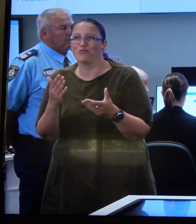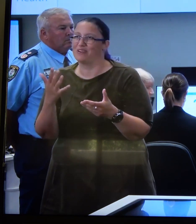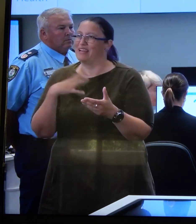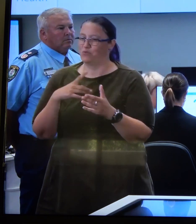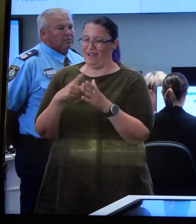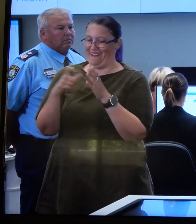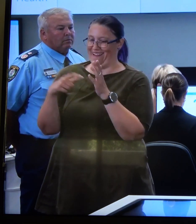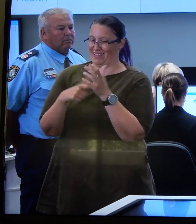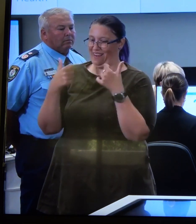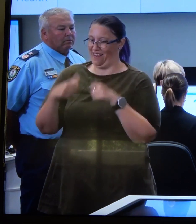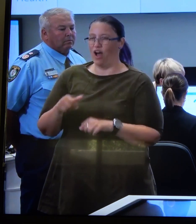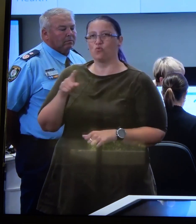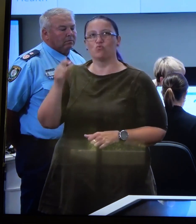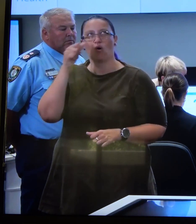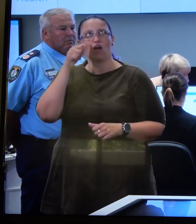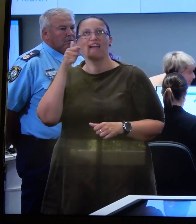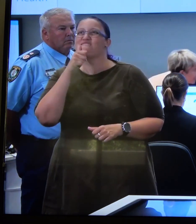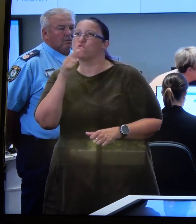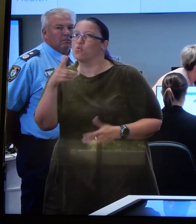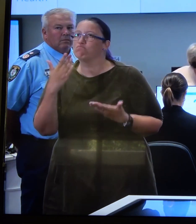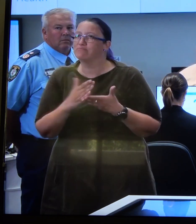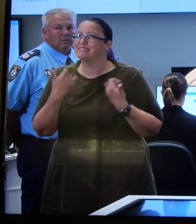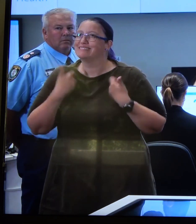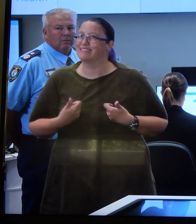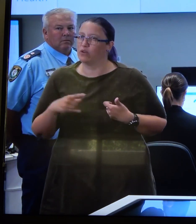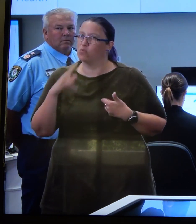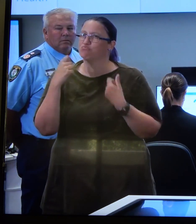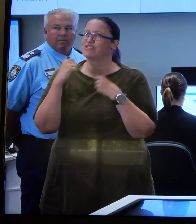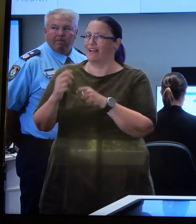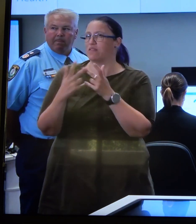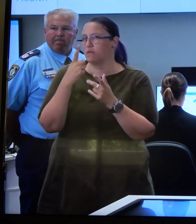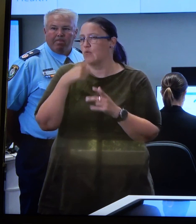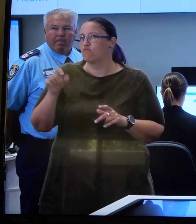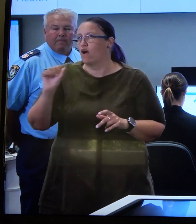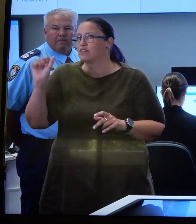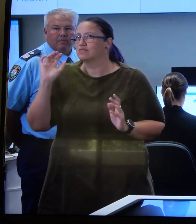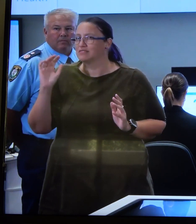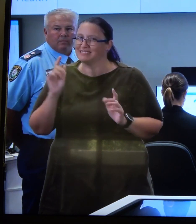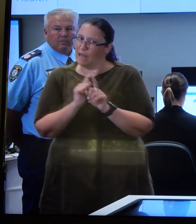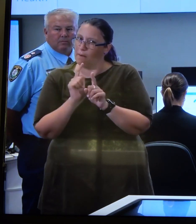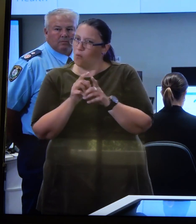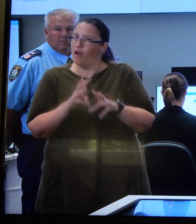though you have it, and how you won't transfer that to other people.